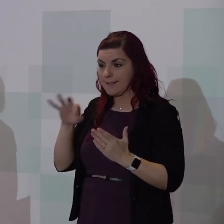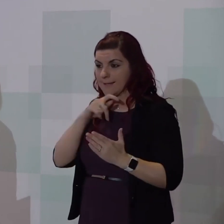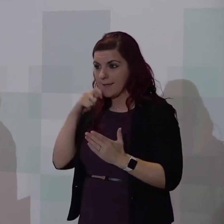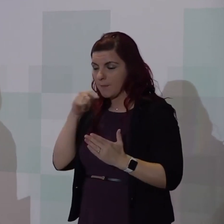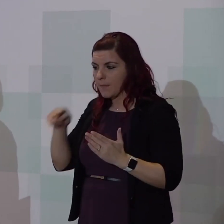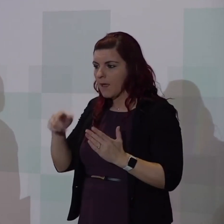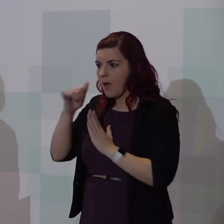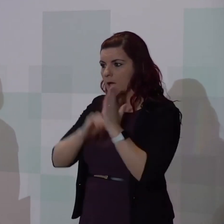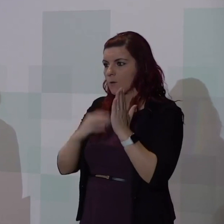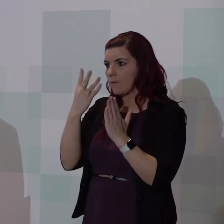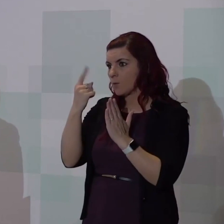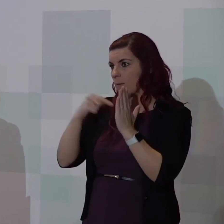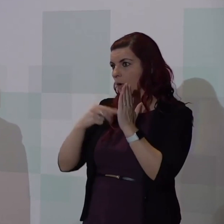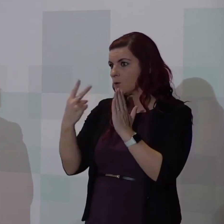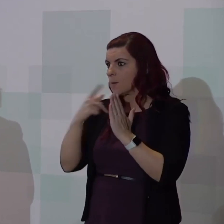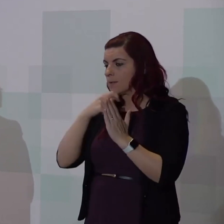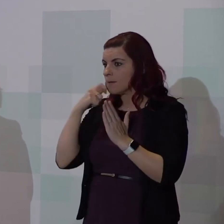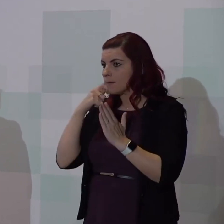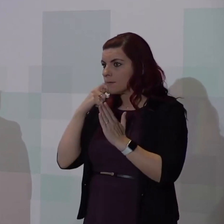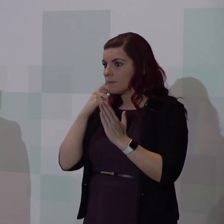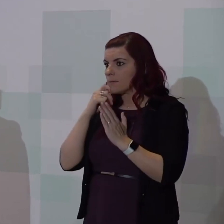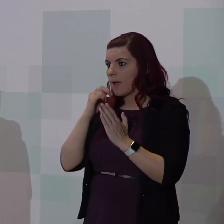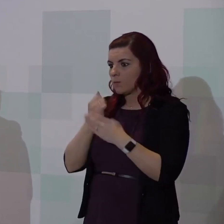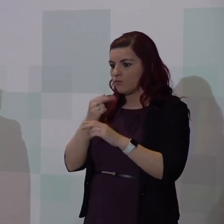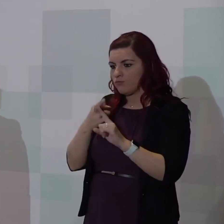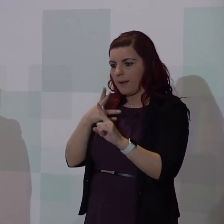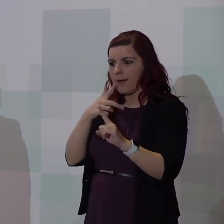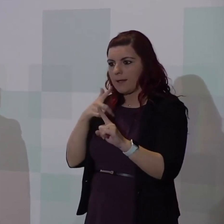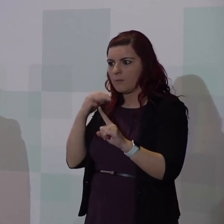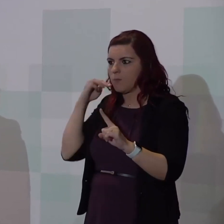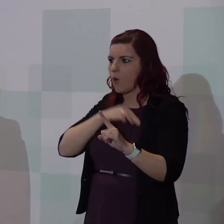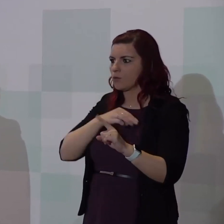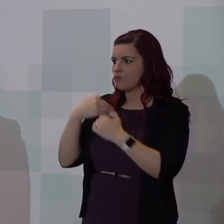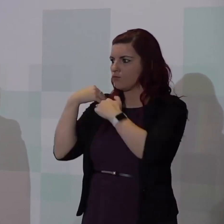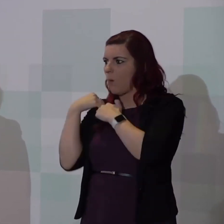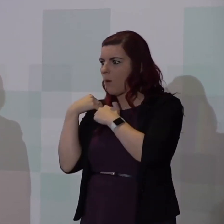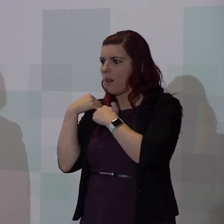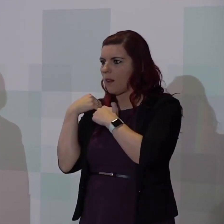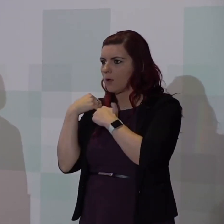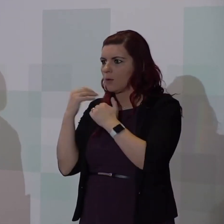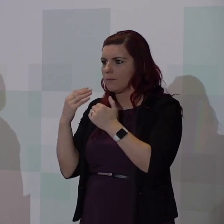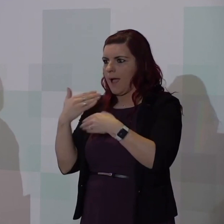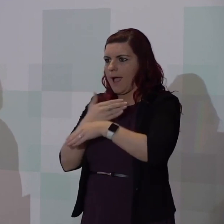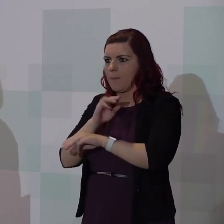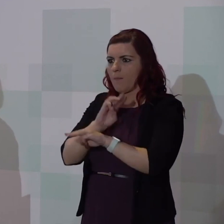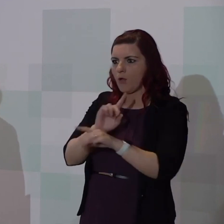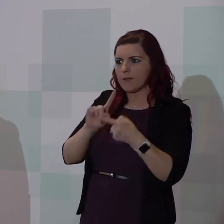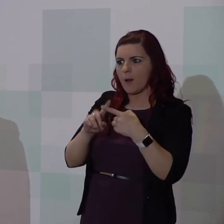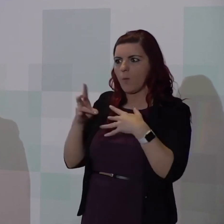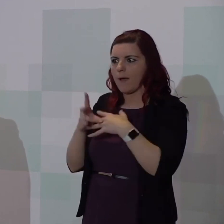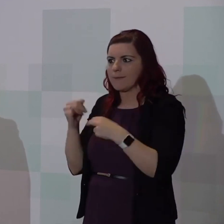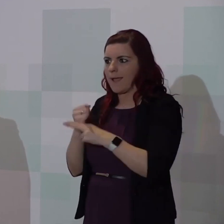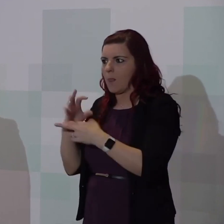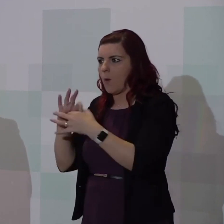about recognising the significant role played by wives and mothers in the home, and that it didn't exclude